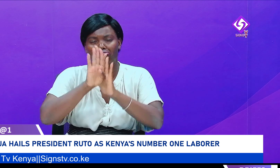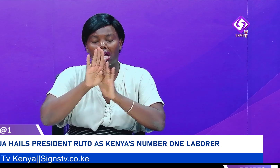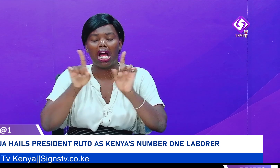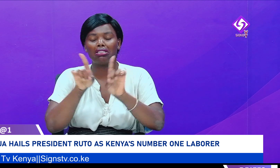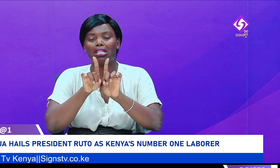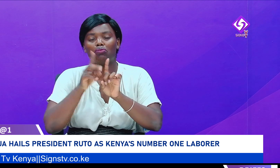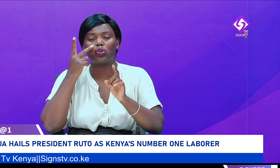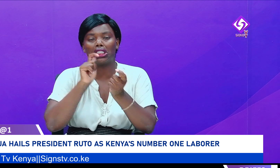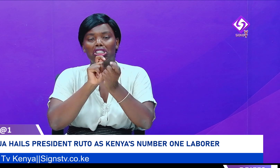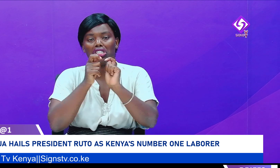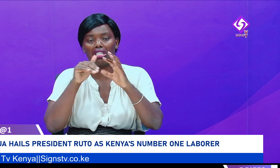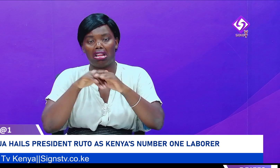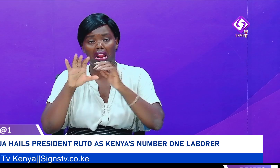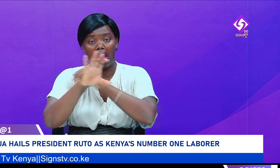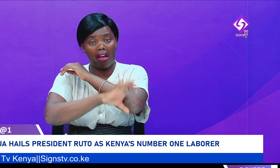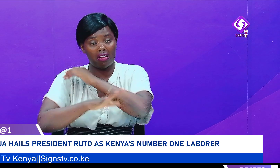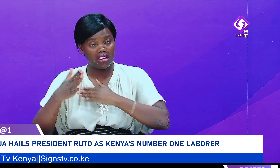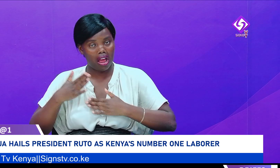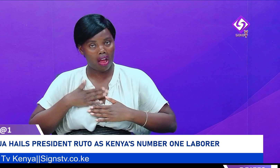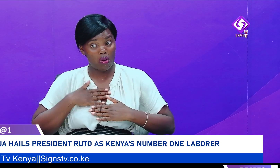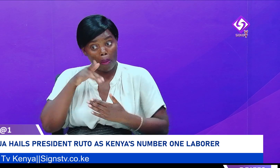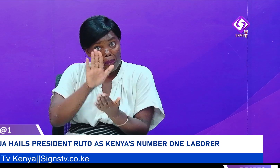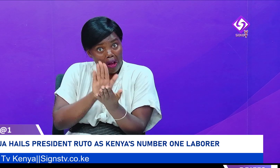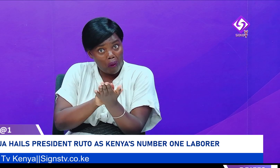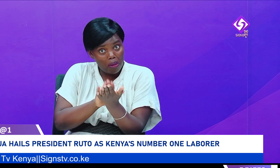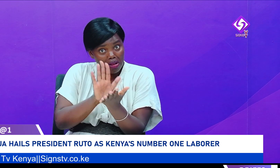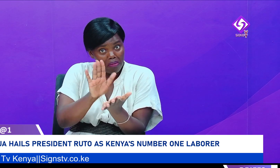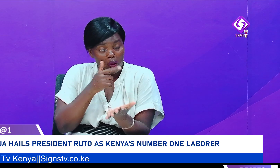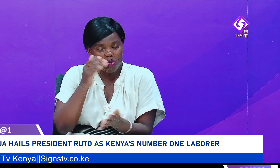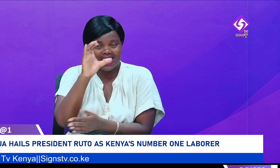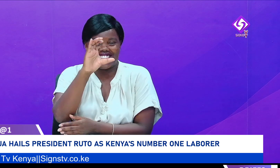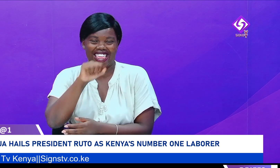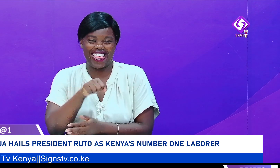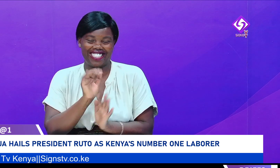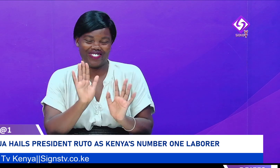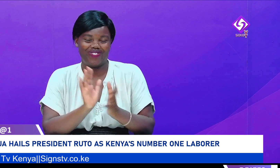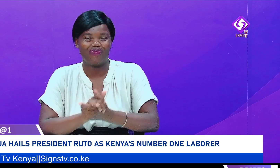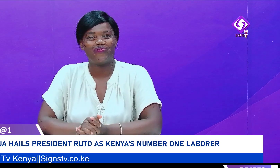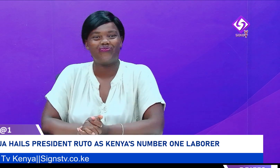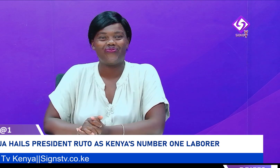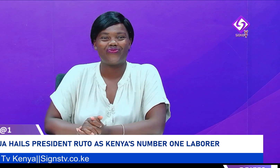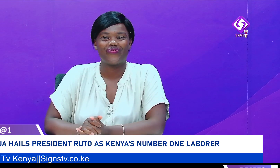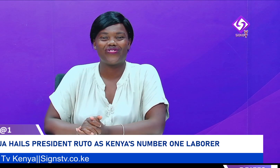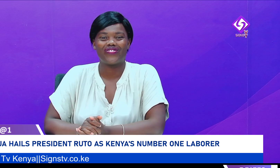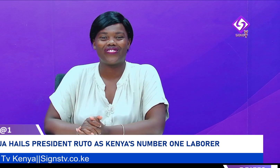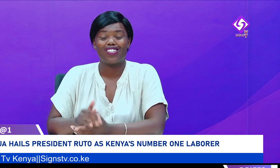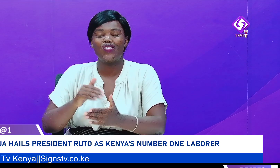has made the economy to improve in our country. The CS for tourism, Honorable